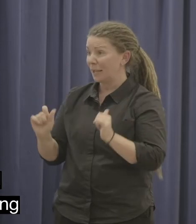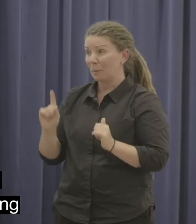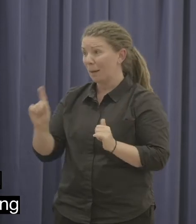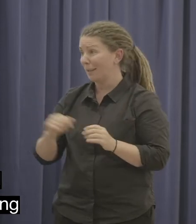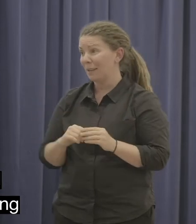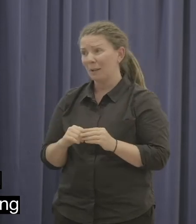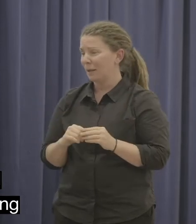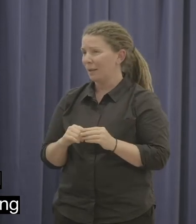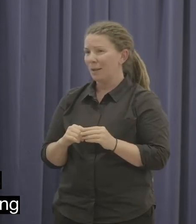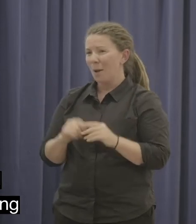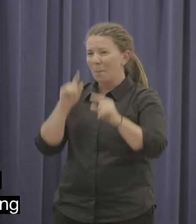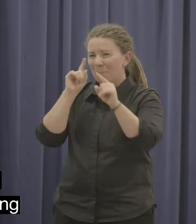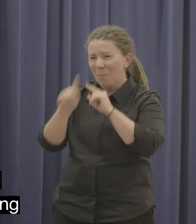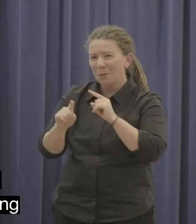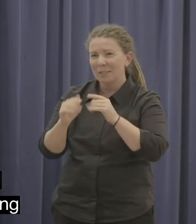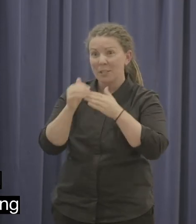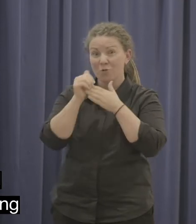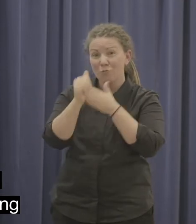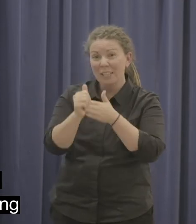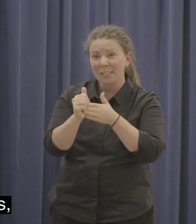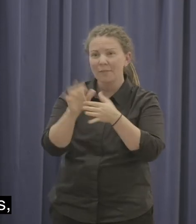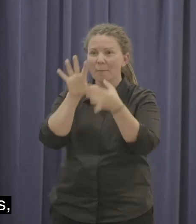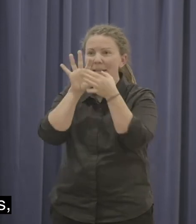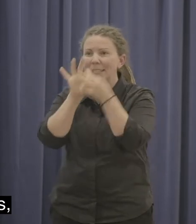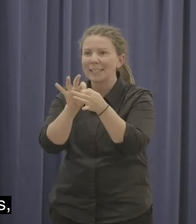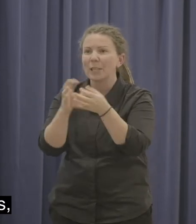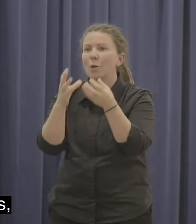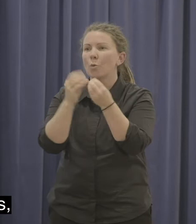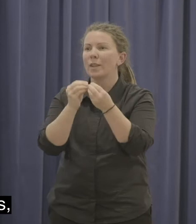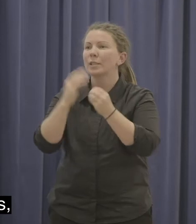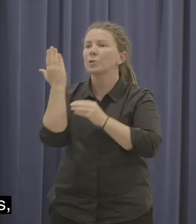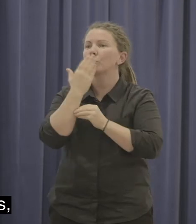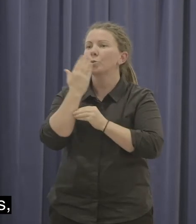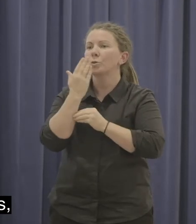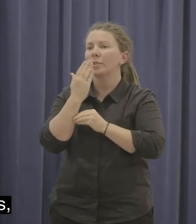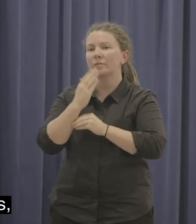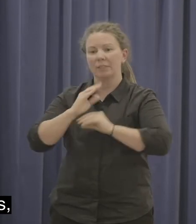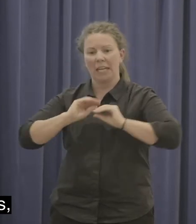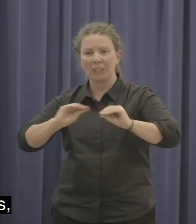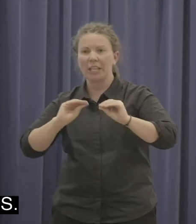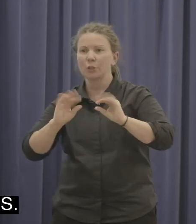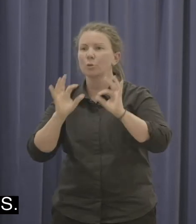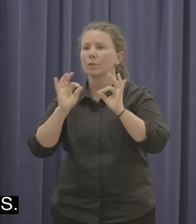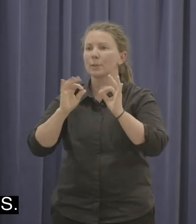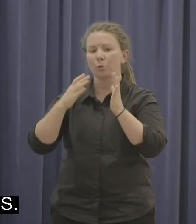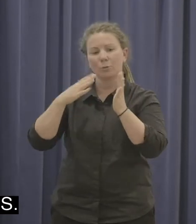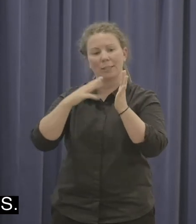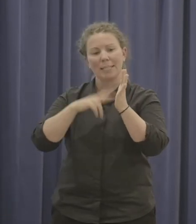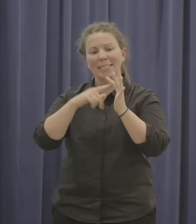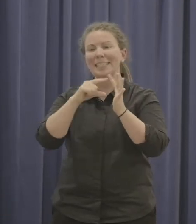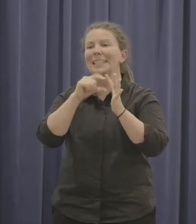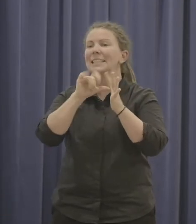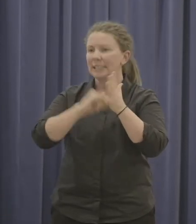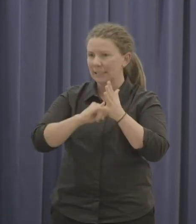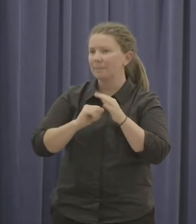have to say I gained real direction after connecting with the School of Special Educational Needs, otherwise known as